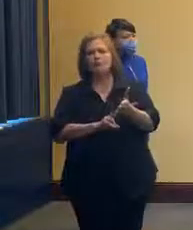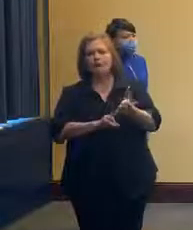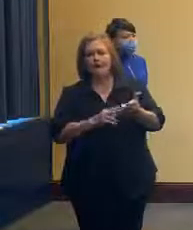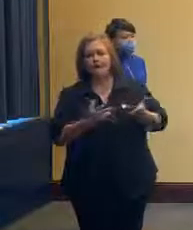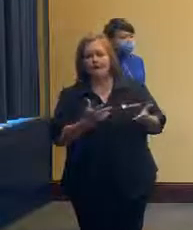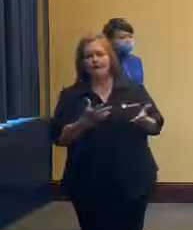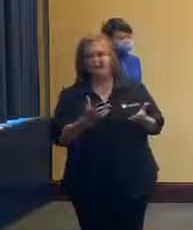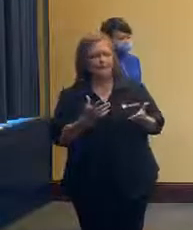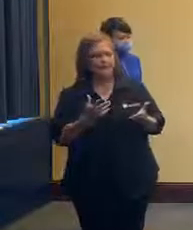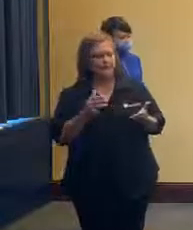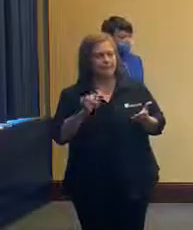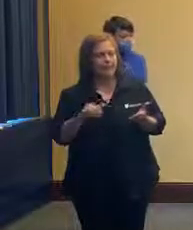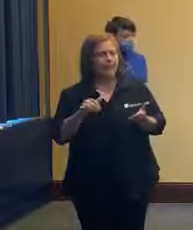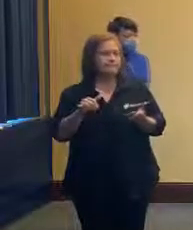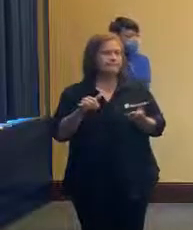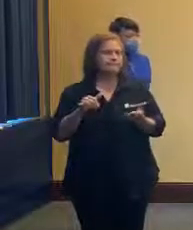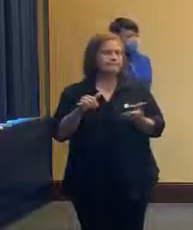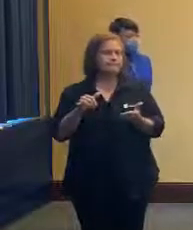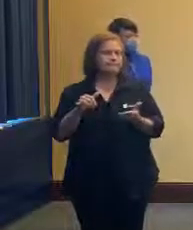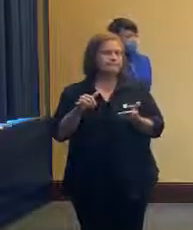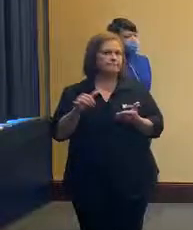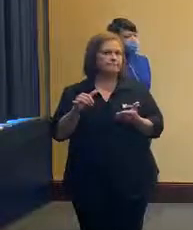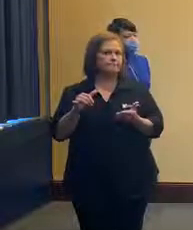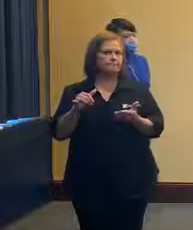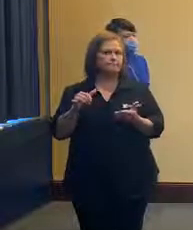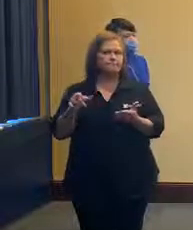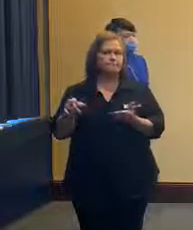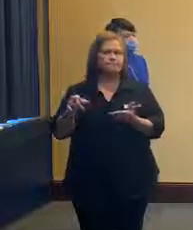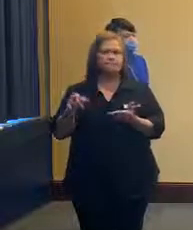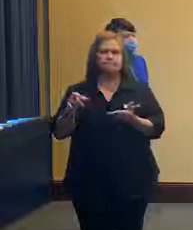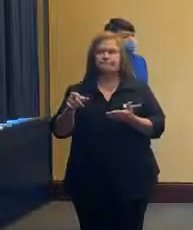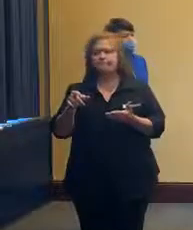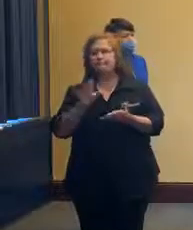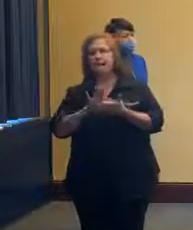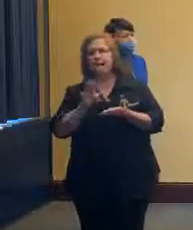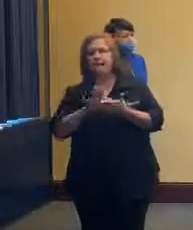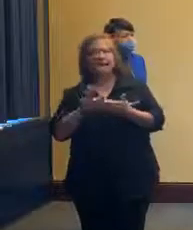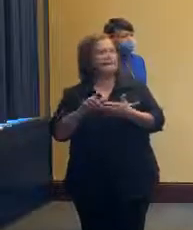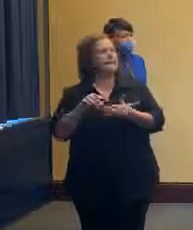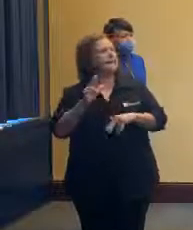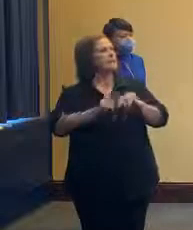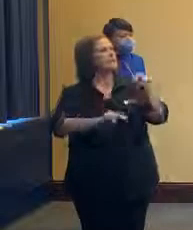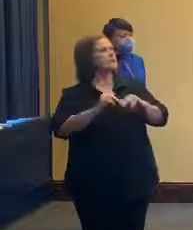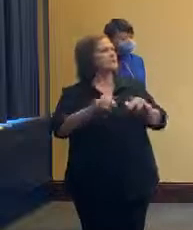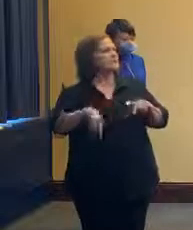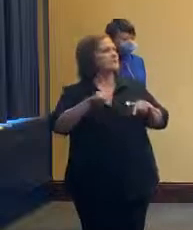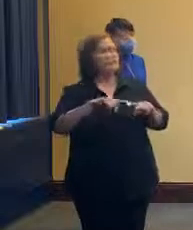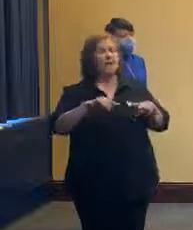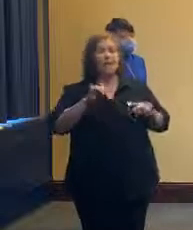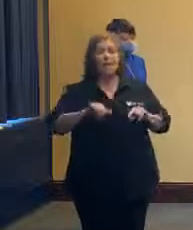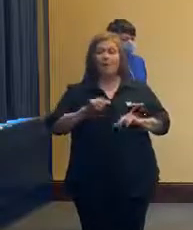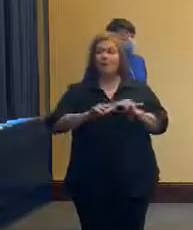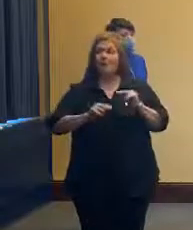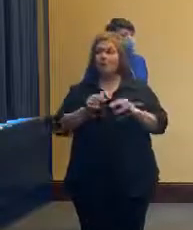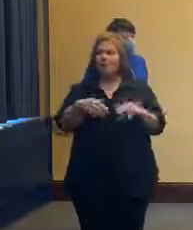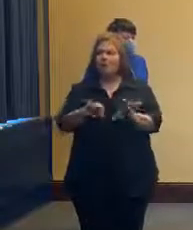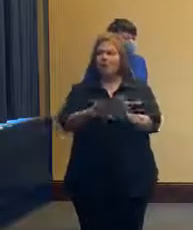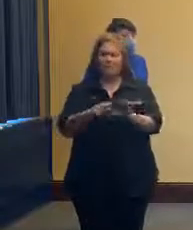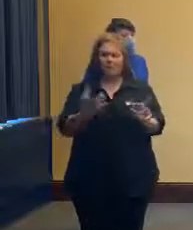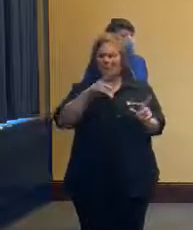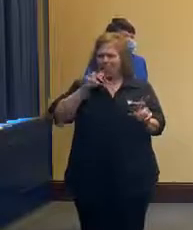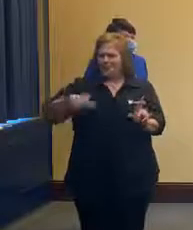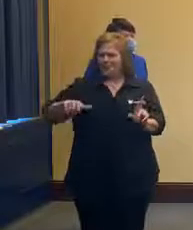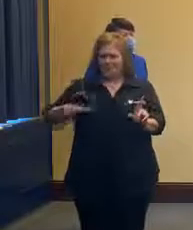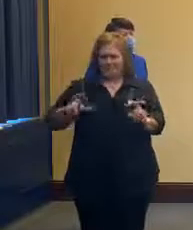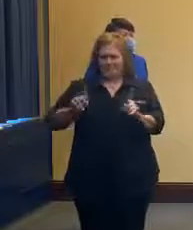are designed and funded to be cleaning entire buildings. Right now, not all those buildings are being utilized. So